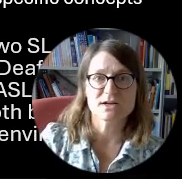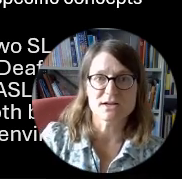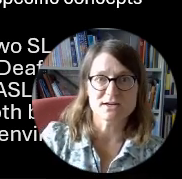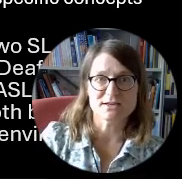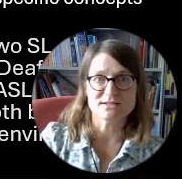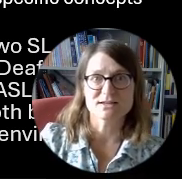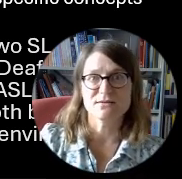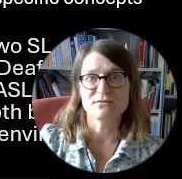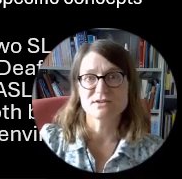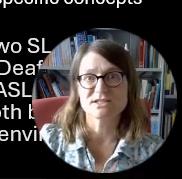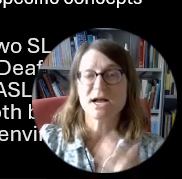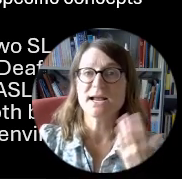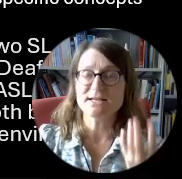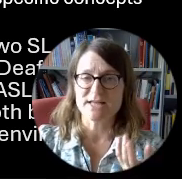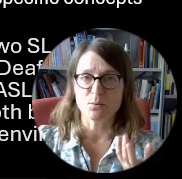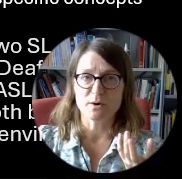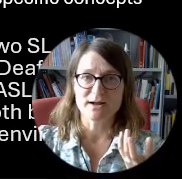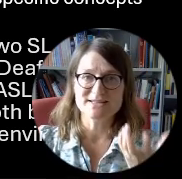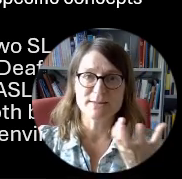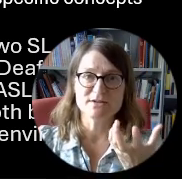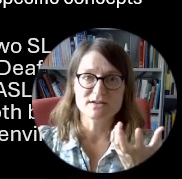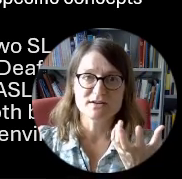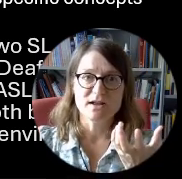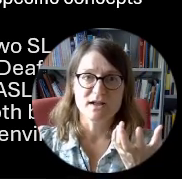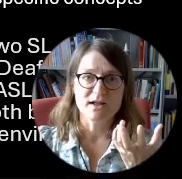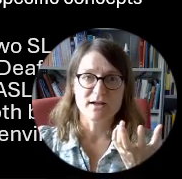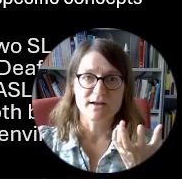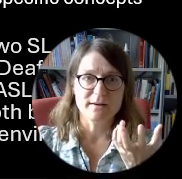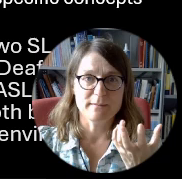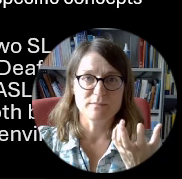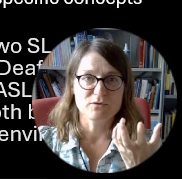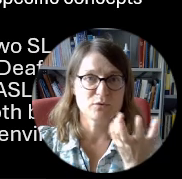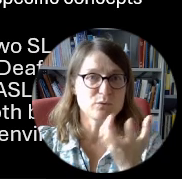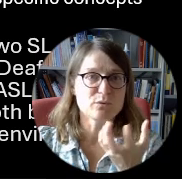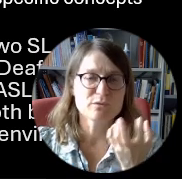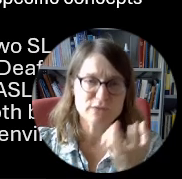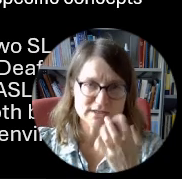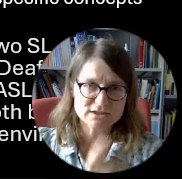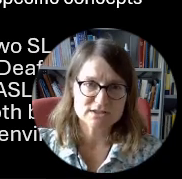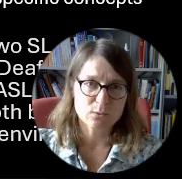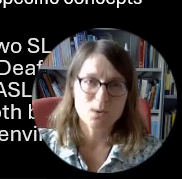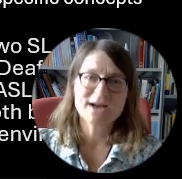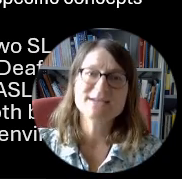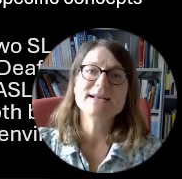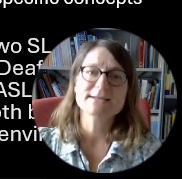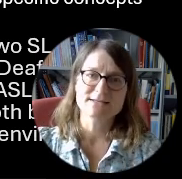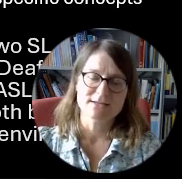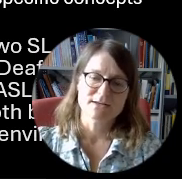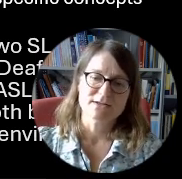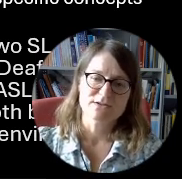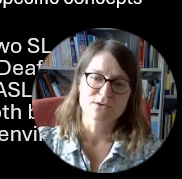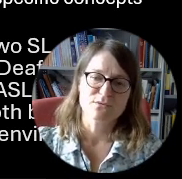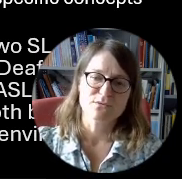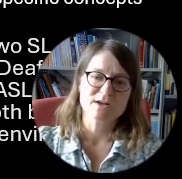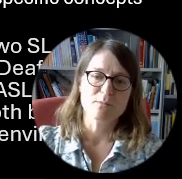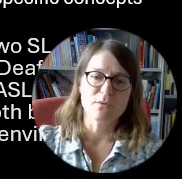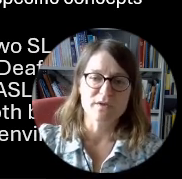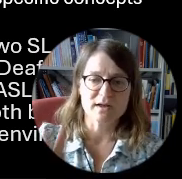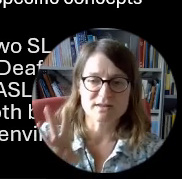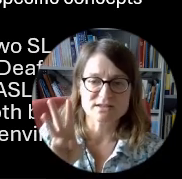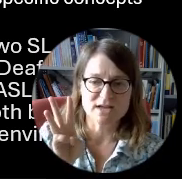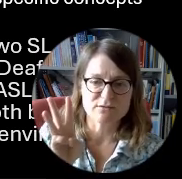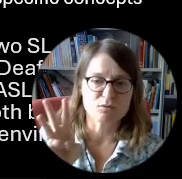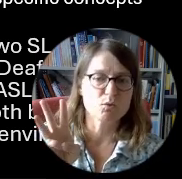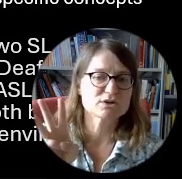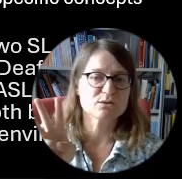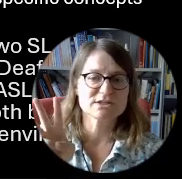entailed signs that were adapted to French where needed. So for example,